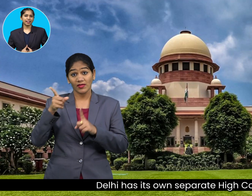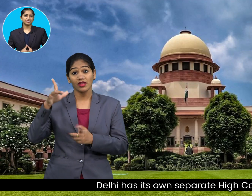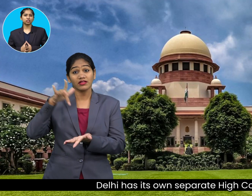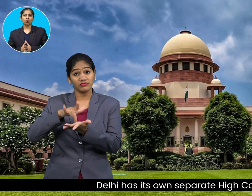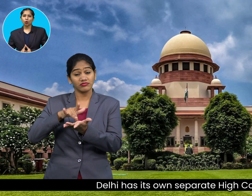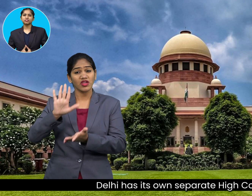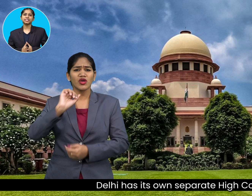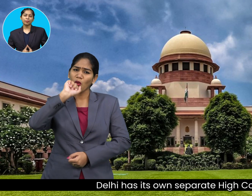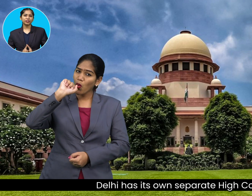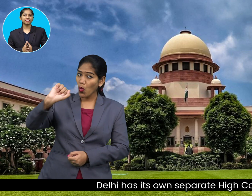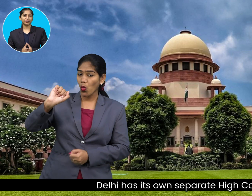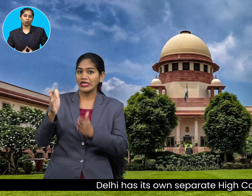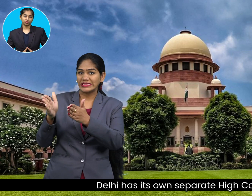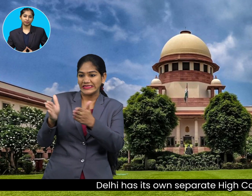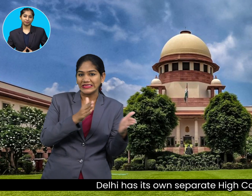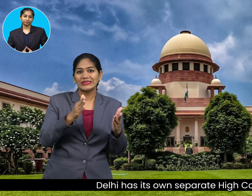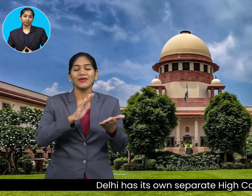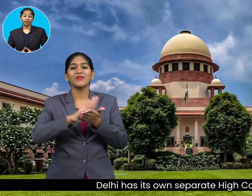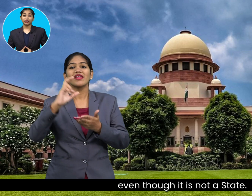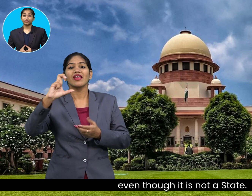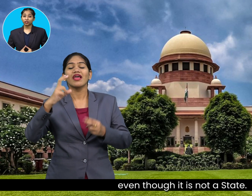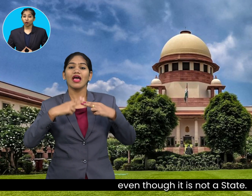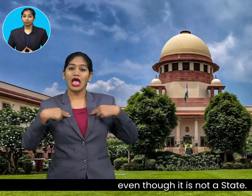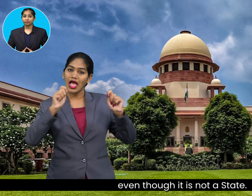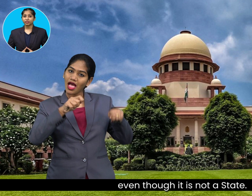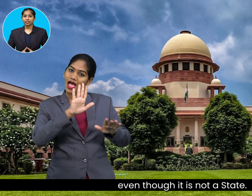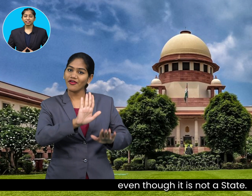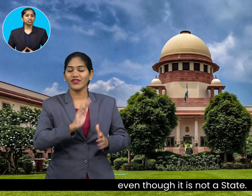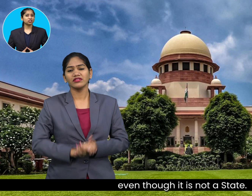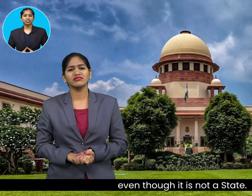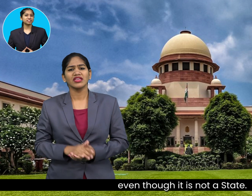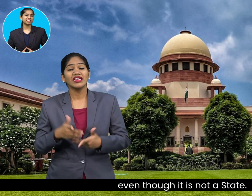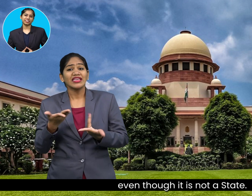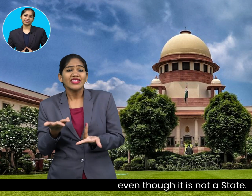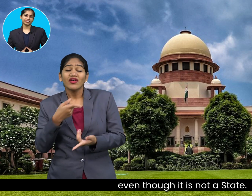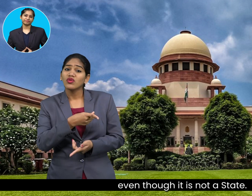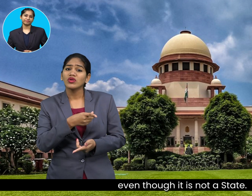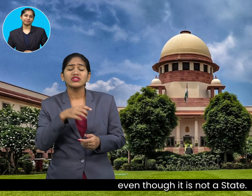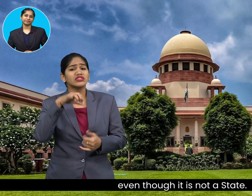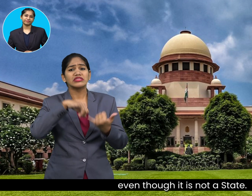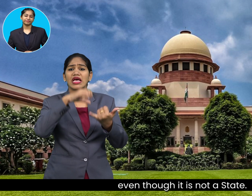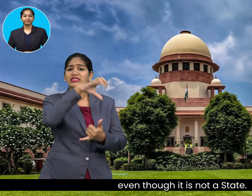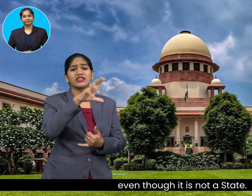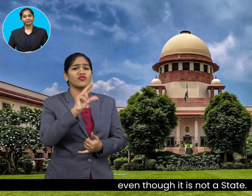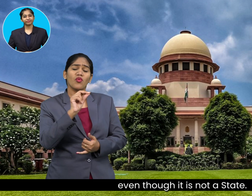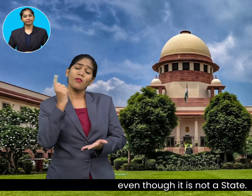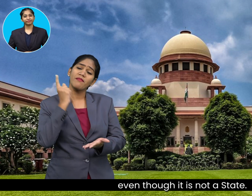Delhi has its own separate High Court, even though it is not a state.